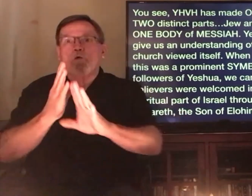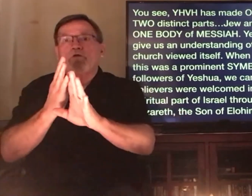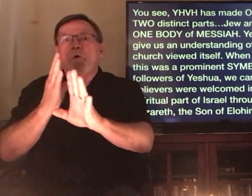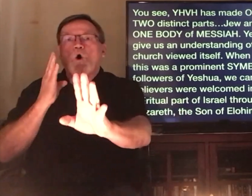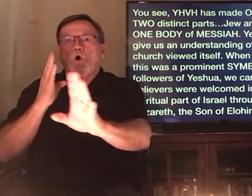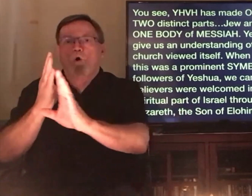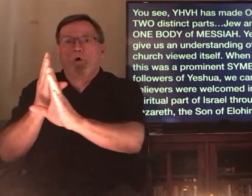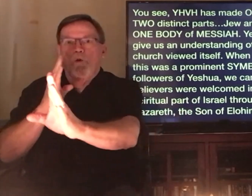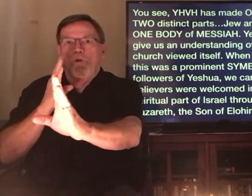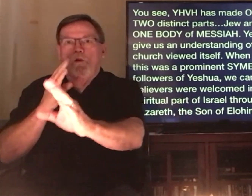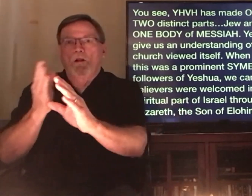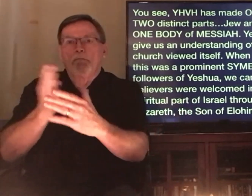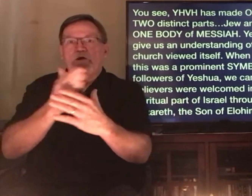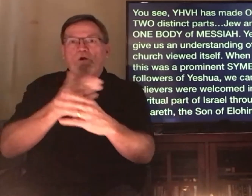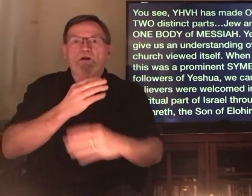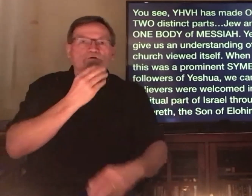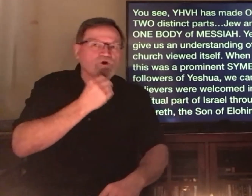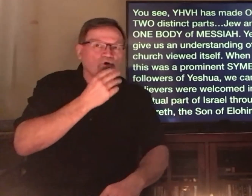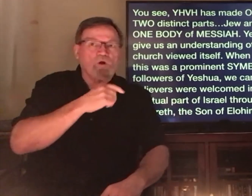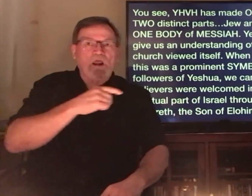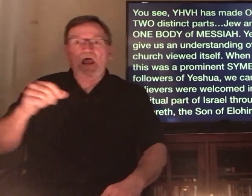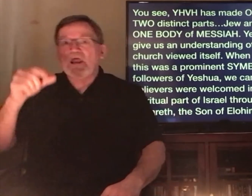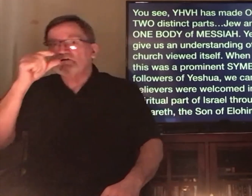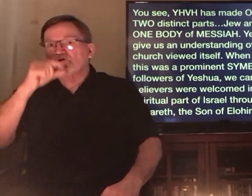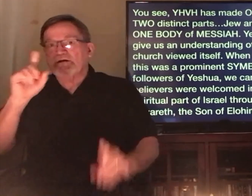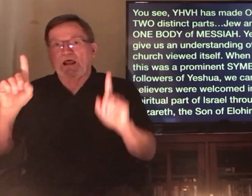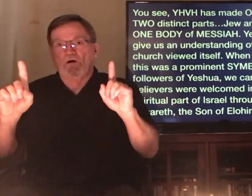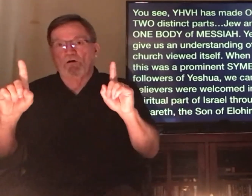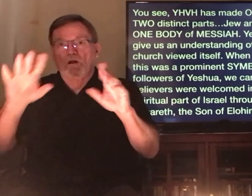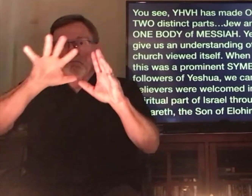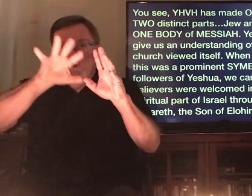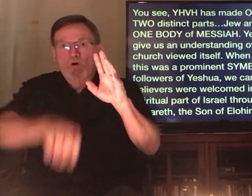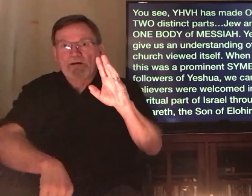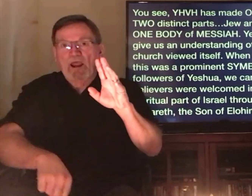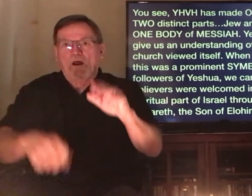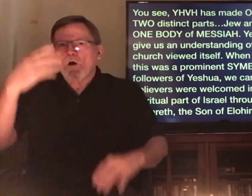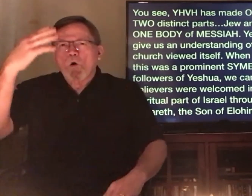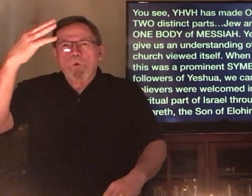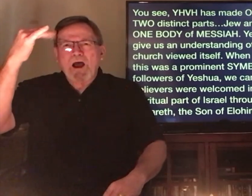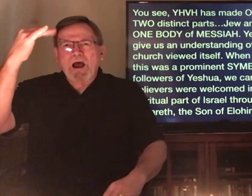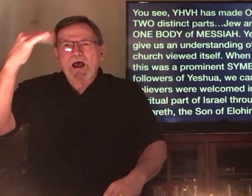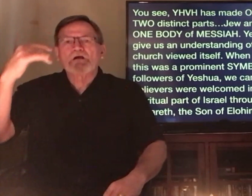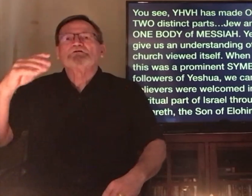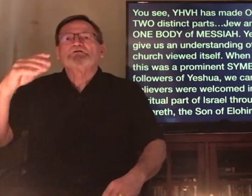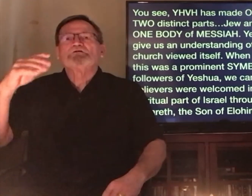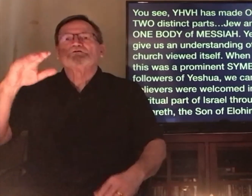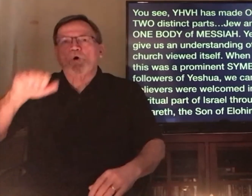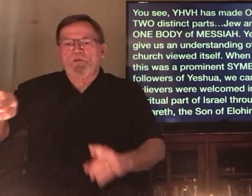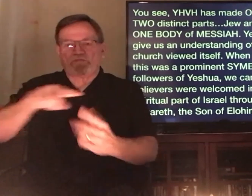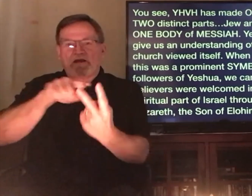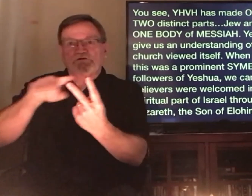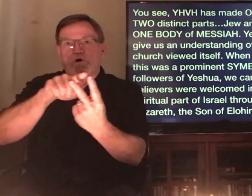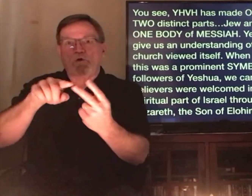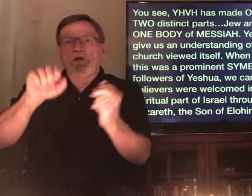artifact, clay, pottery, artifact with Messianic seal,